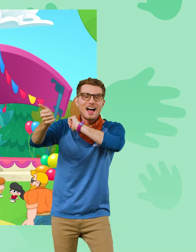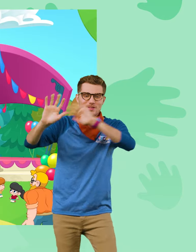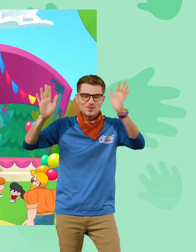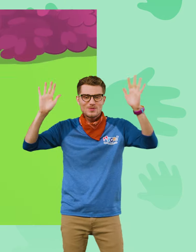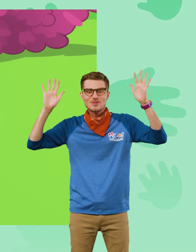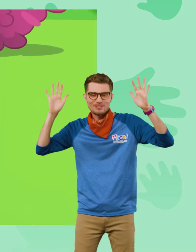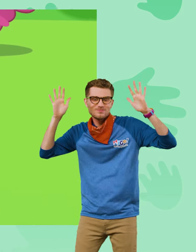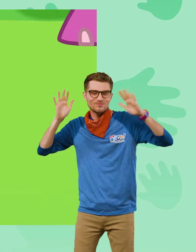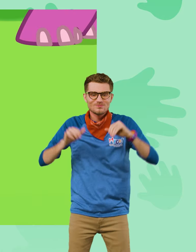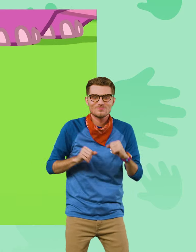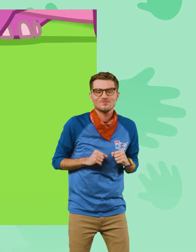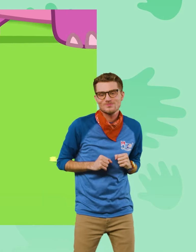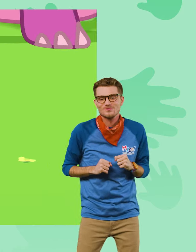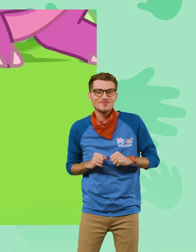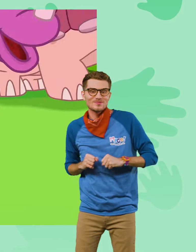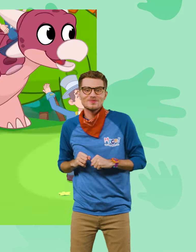race!